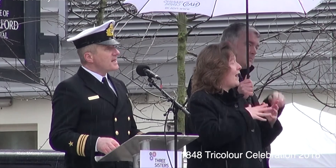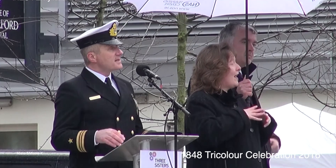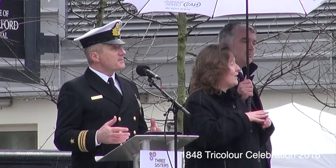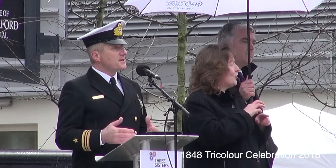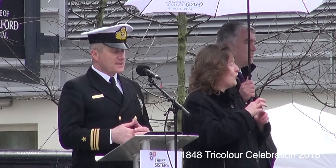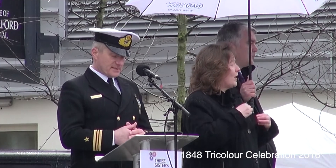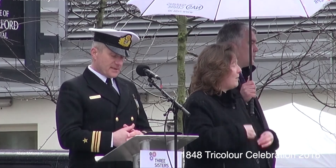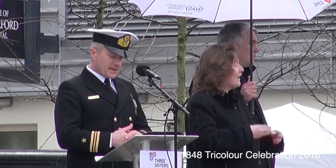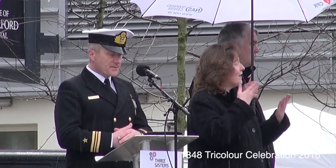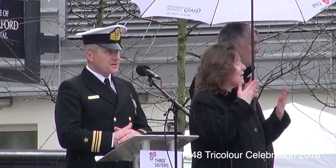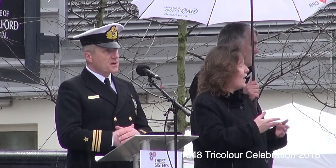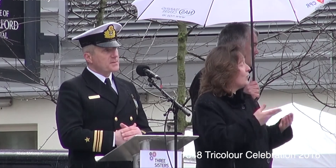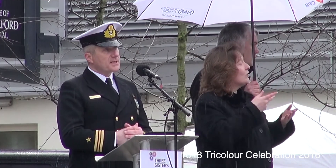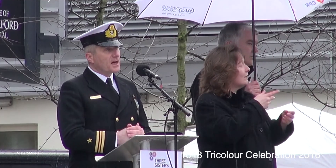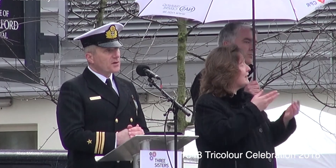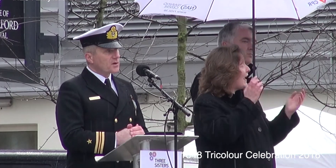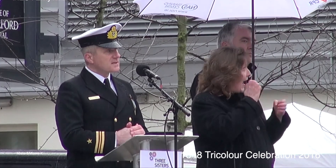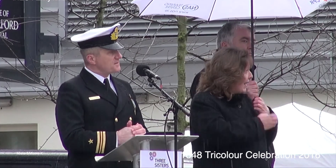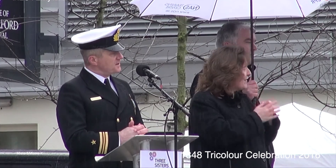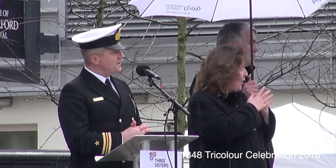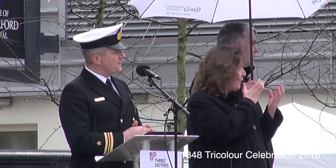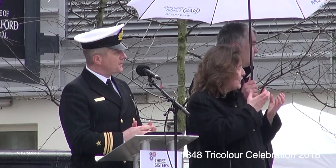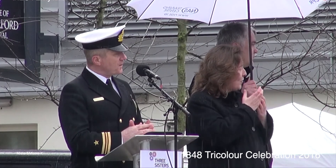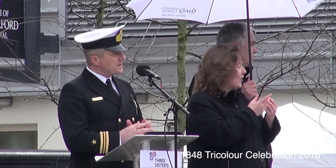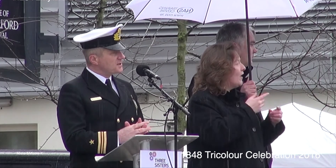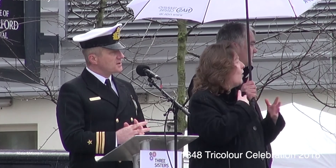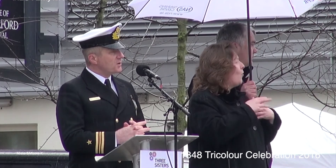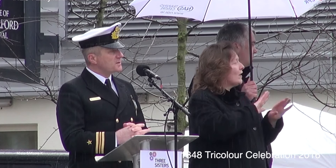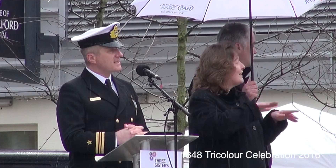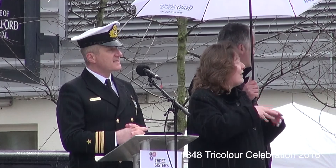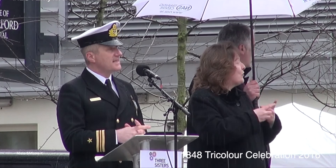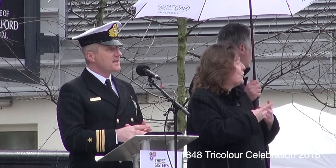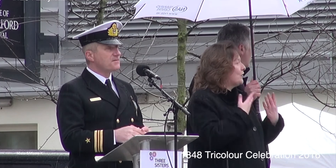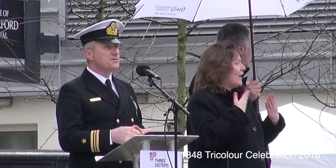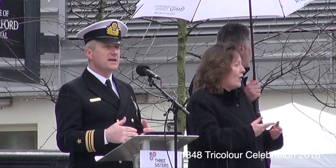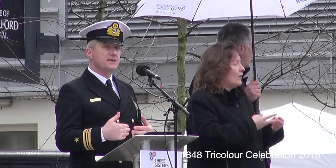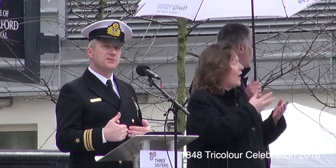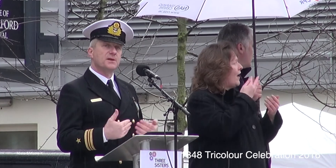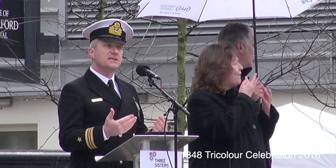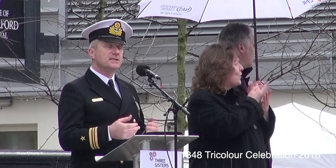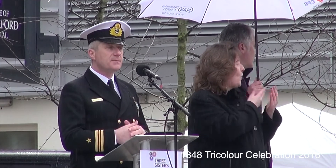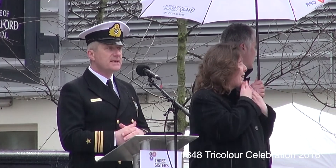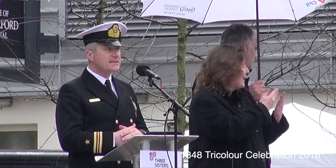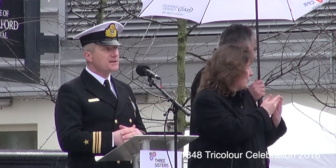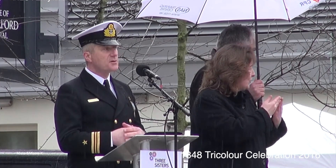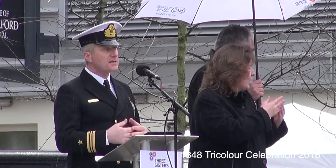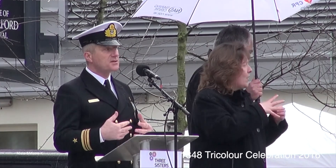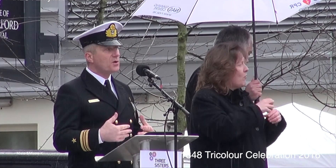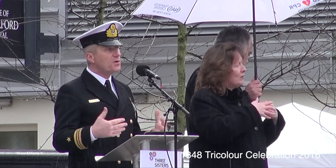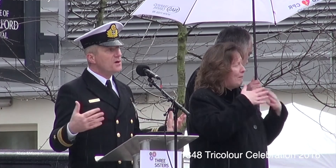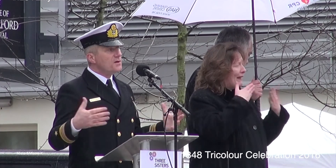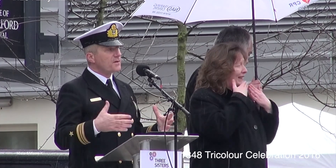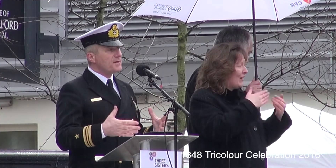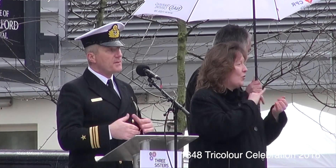Gentlemen, that brings us to the end of our ceremony, and all that's left me for me to do at the moment is extend a few thank yous. But I think the biggest thank you has